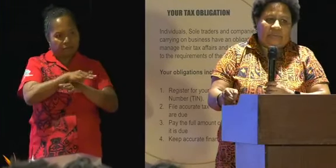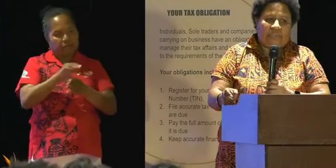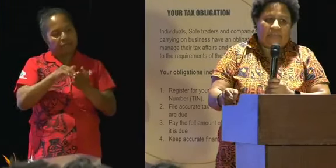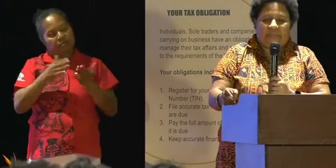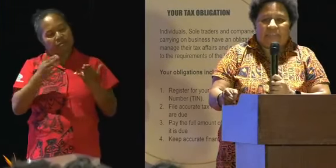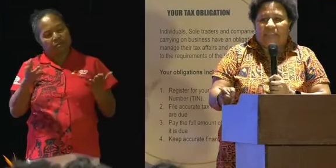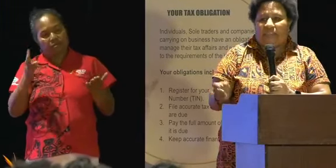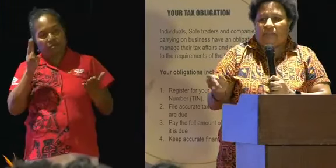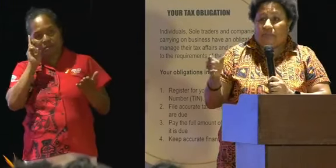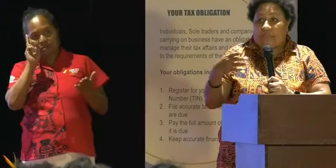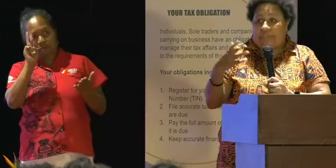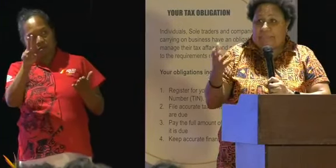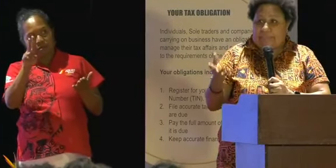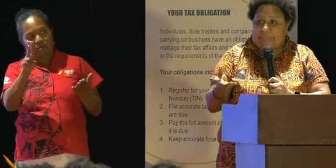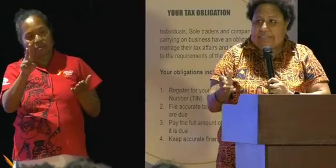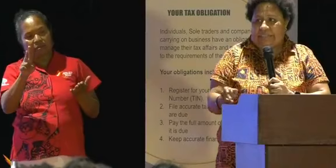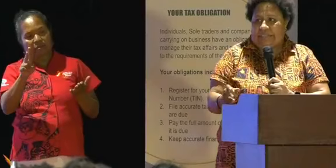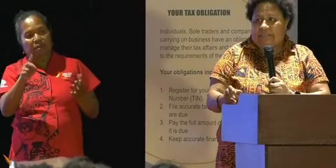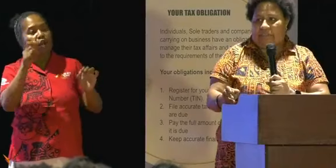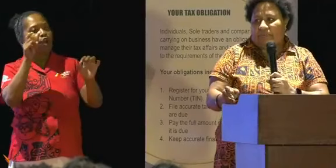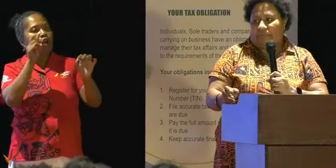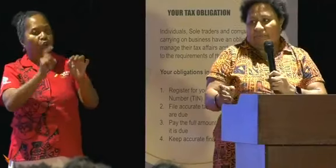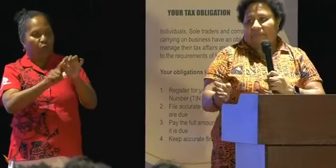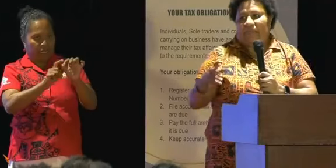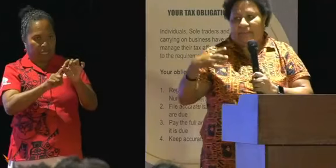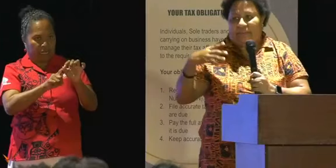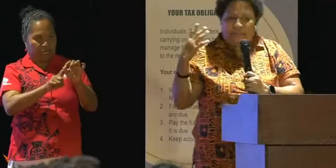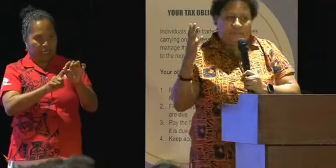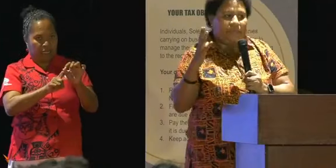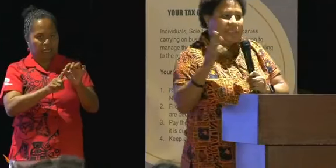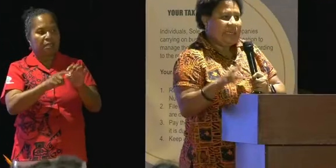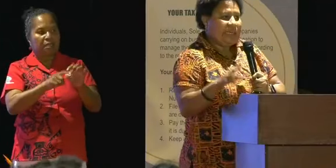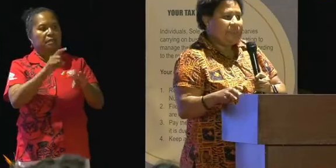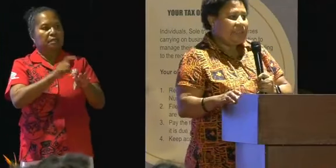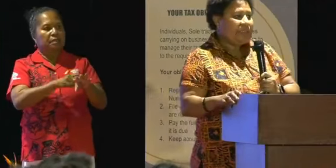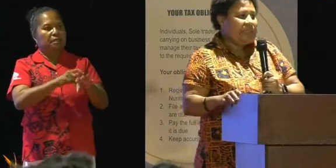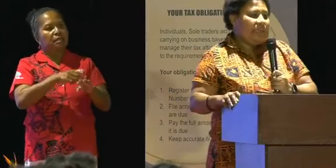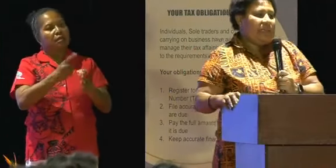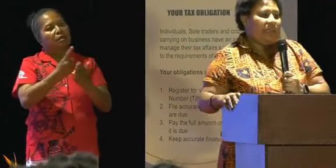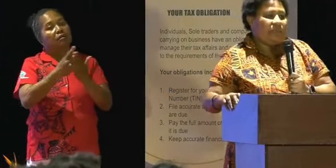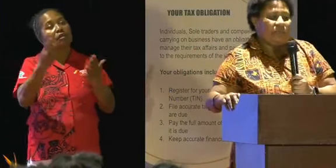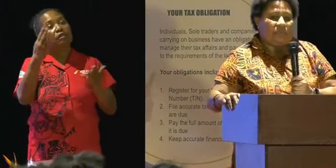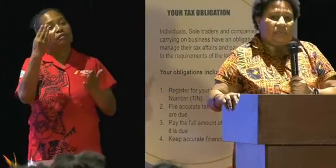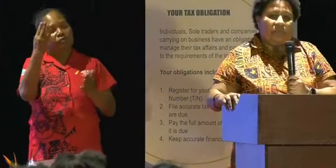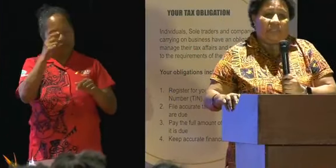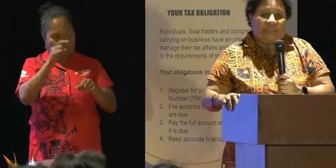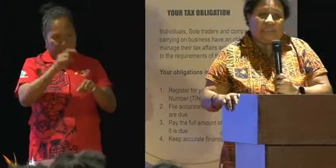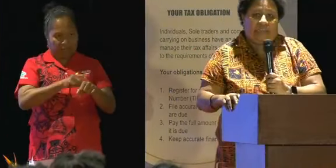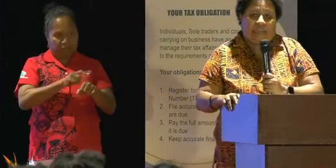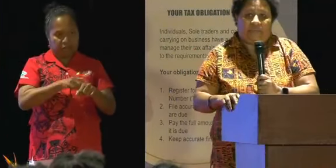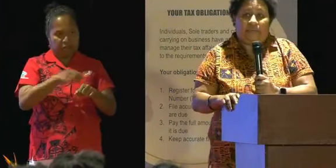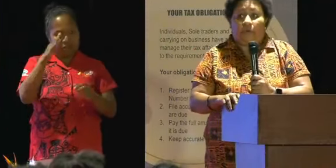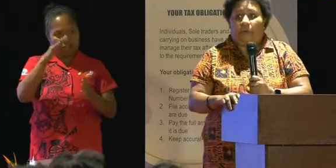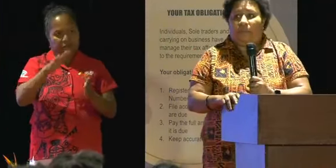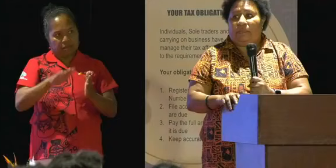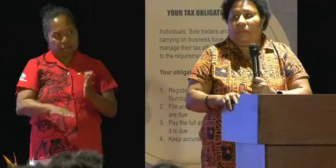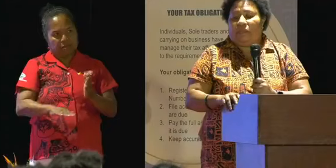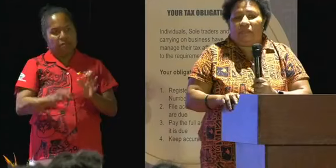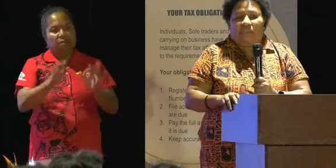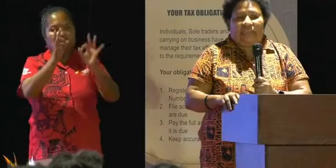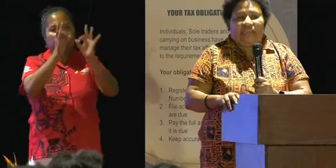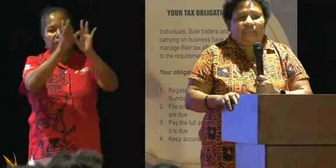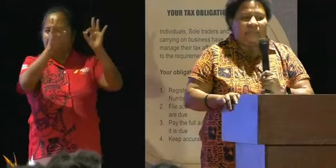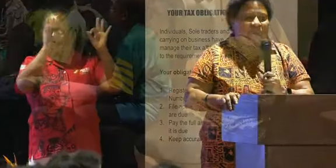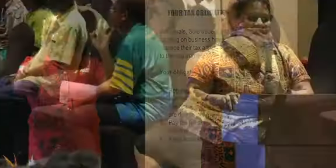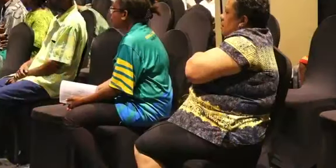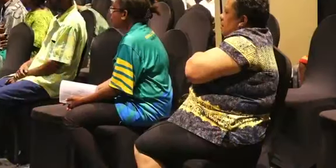we're looking at reducing it to quarterly basis. So you file only 4 times, and to reduce the form.